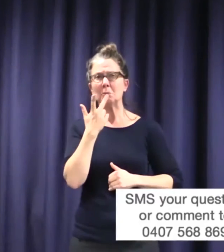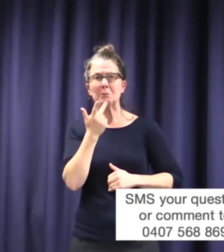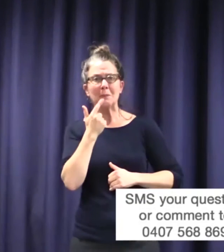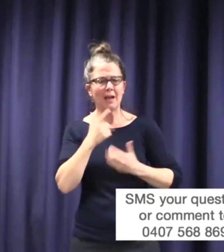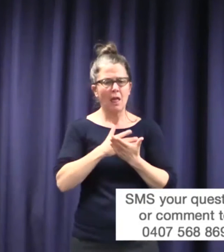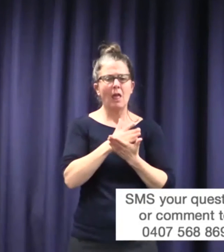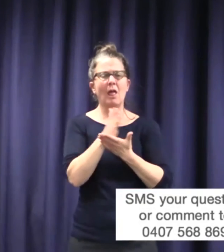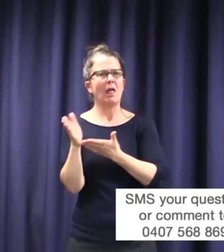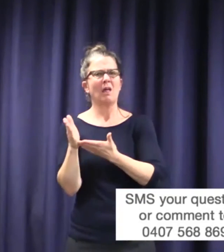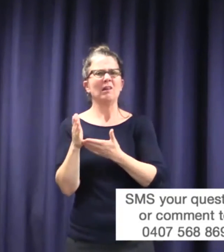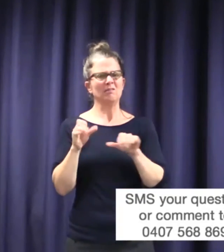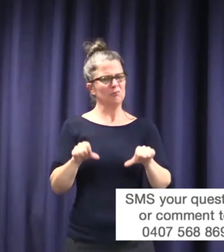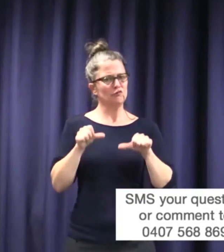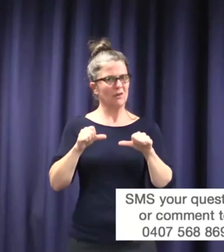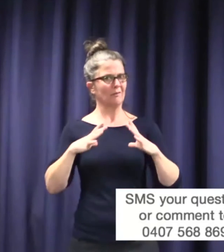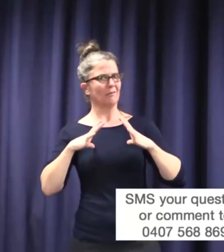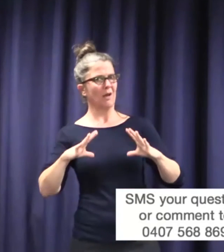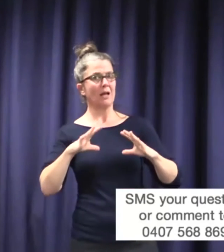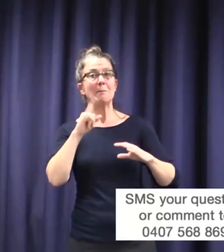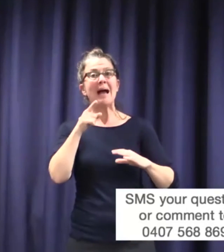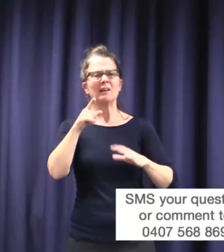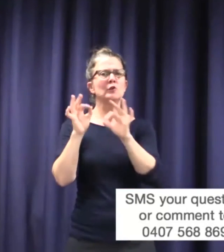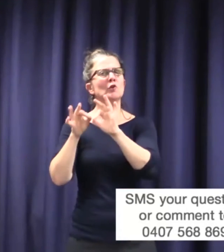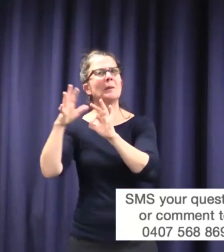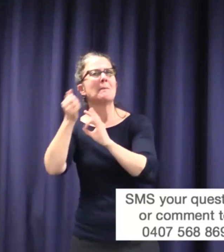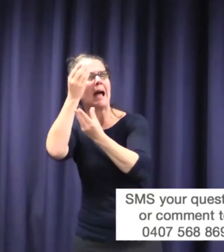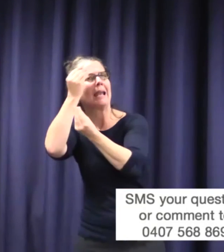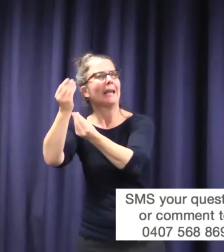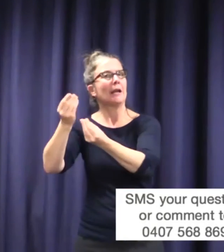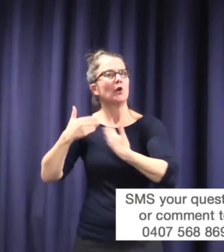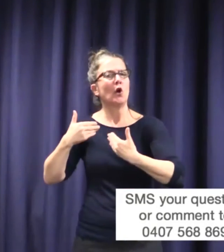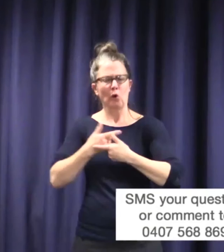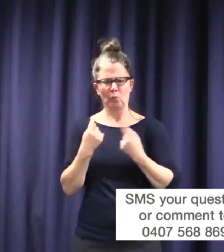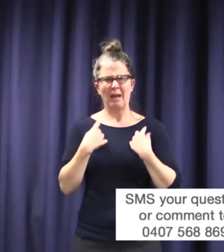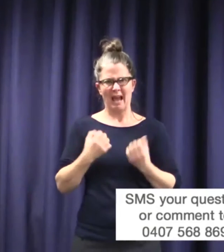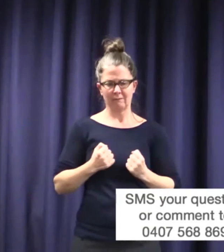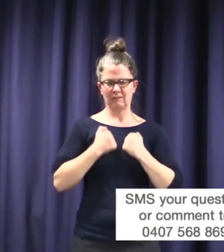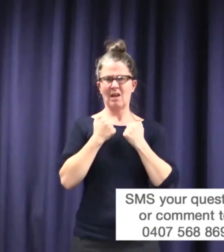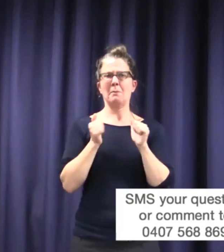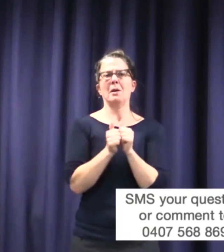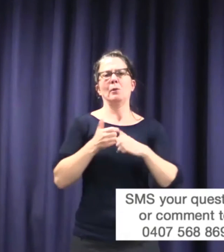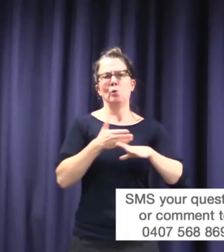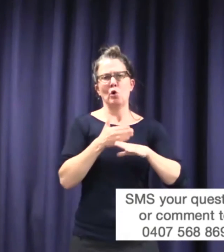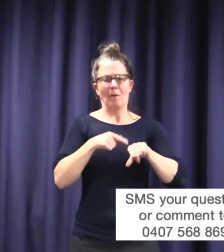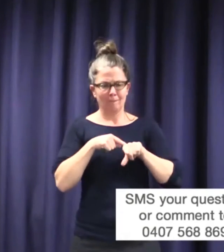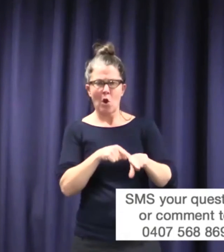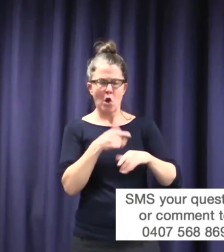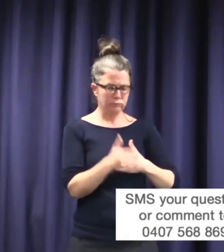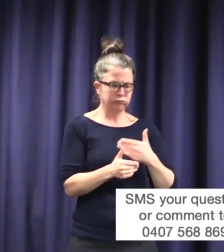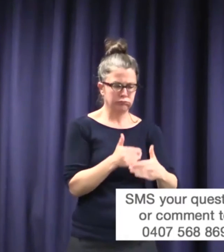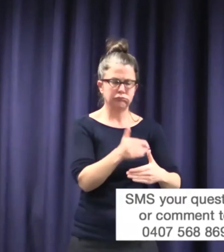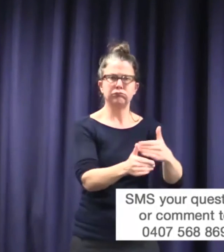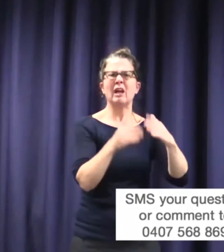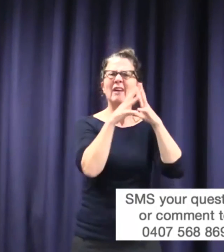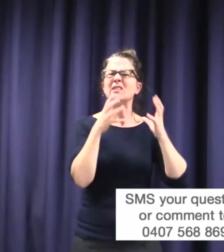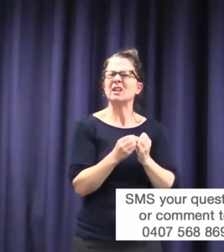then that's fine. We just need to be notified, and we have a process for that with interpreters.